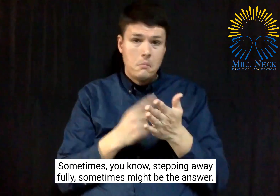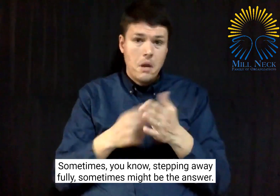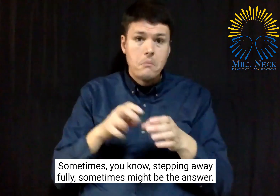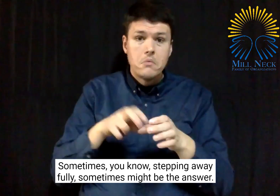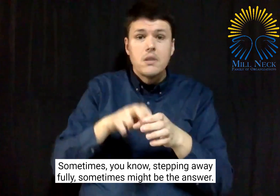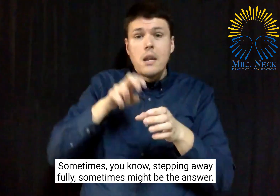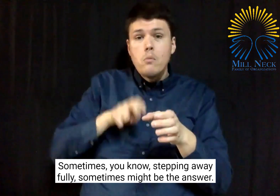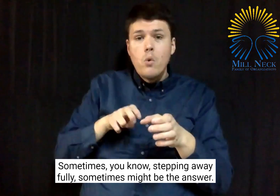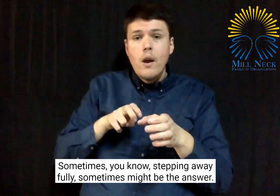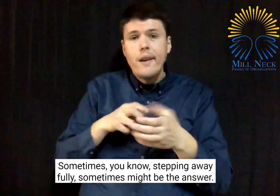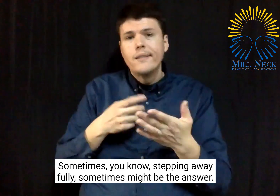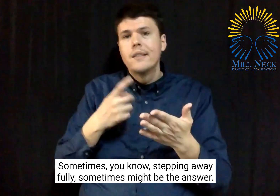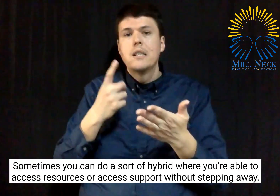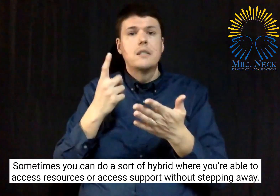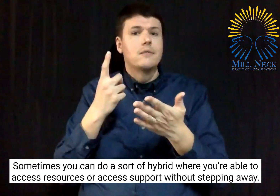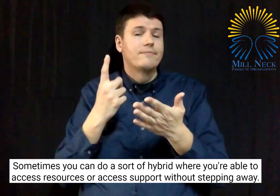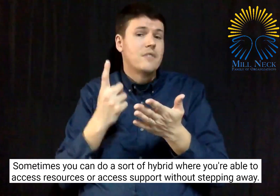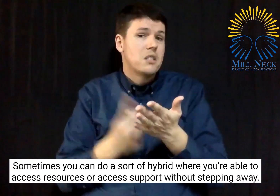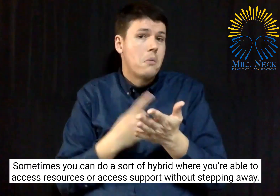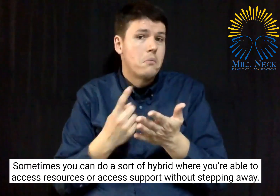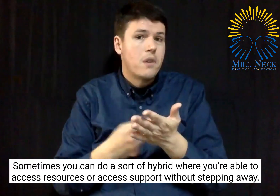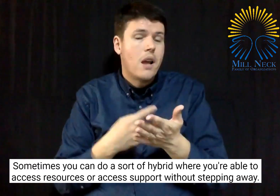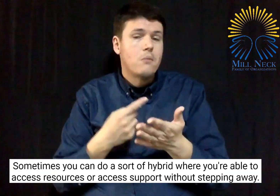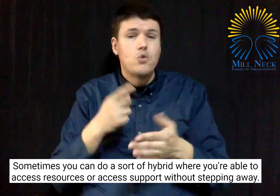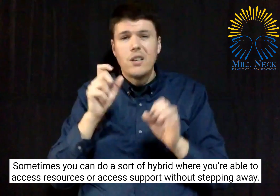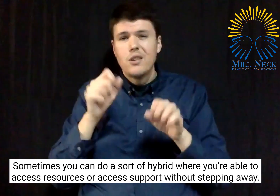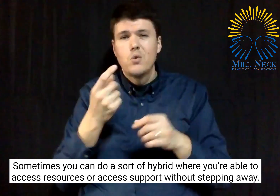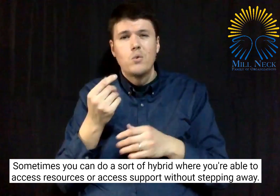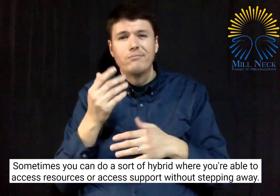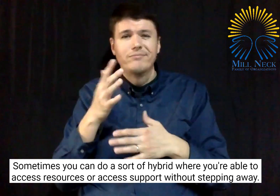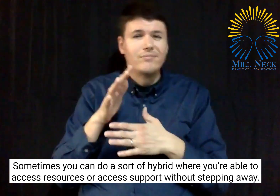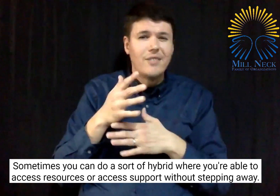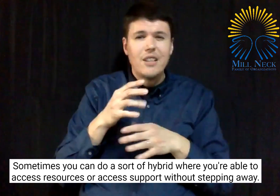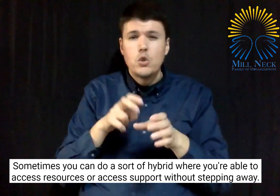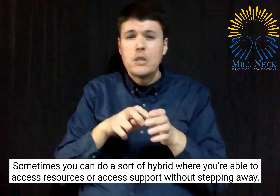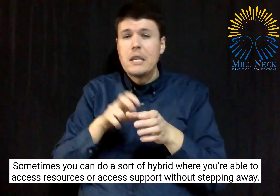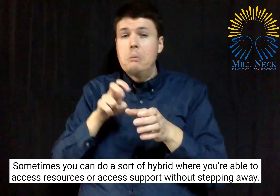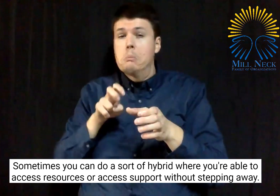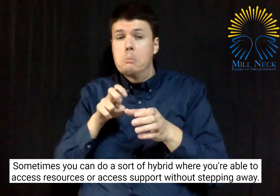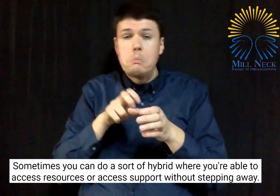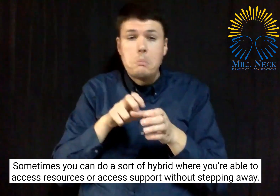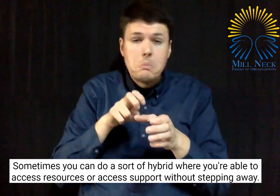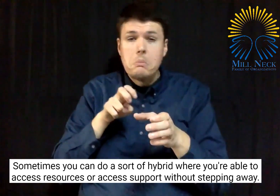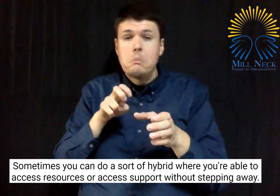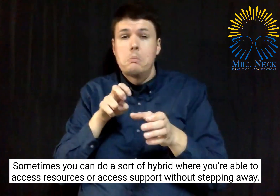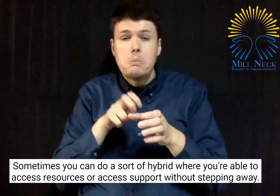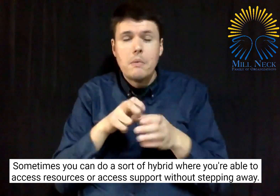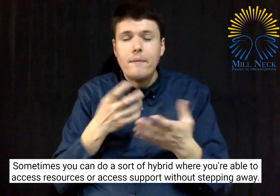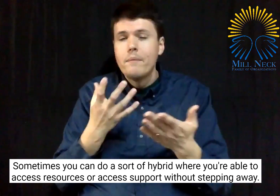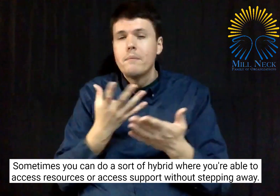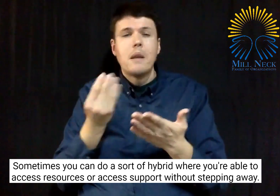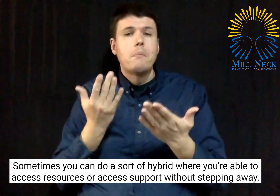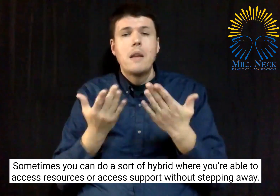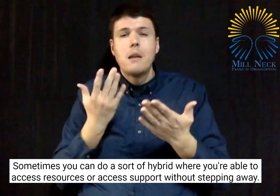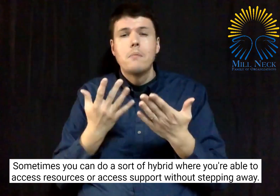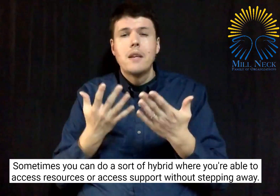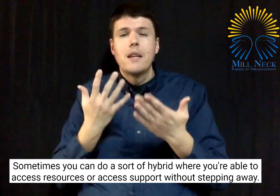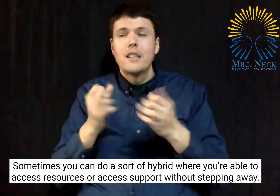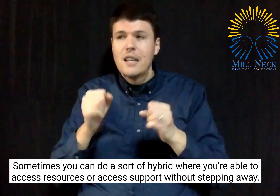sometimes might be the answer. Sometimes you can do a sort of hybrid where you're able to access resources or access support without stepping away.